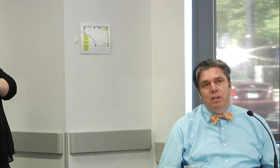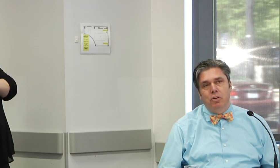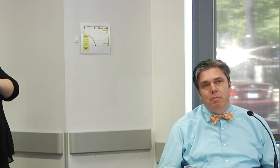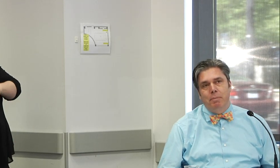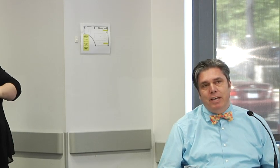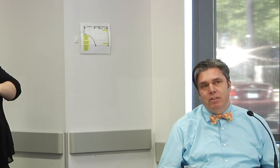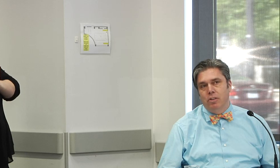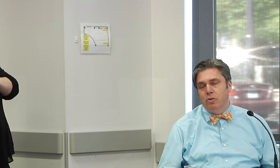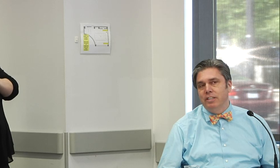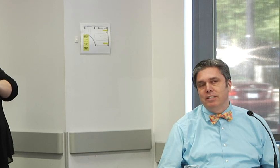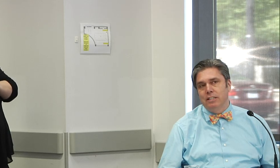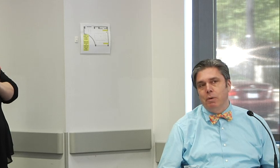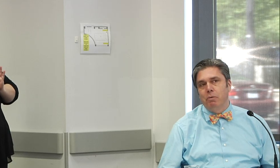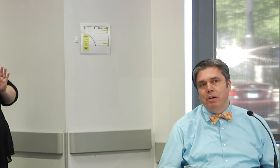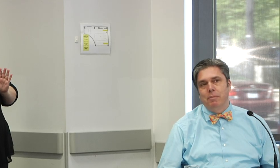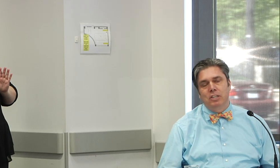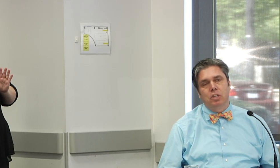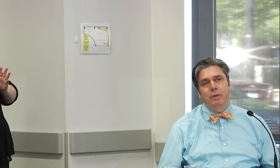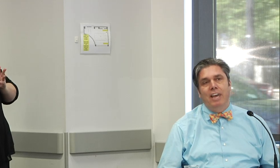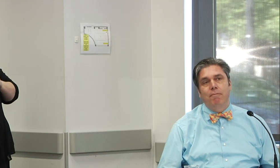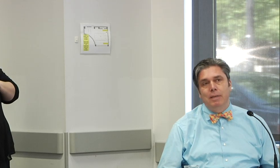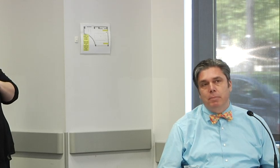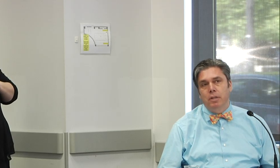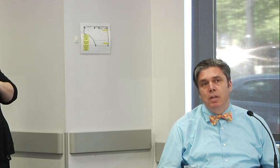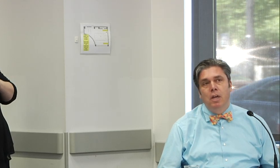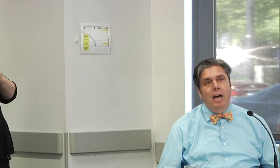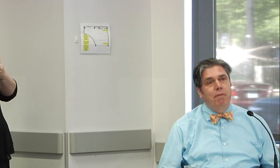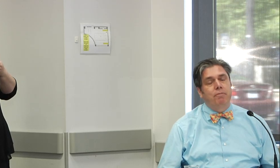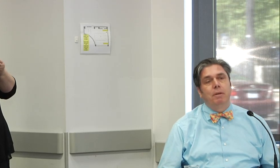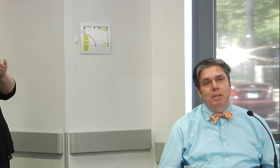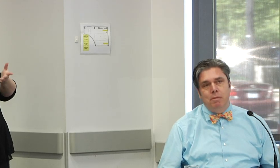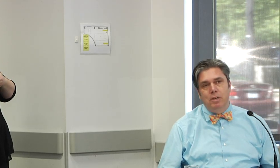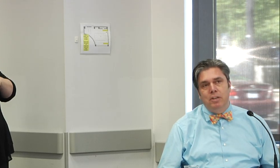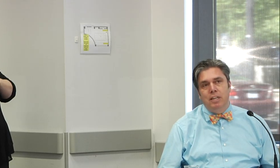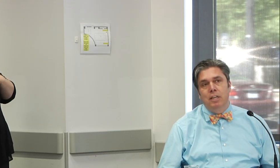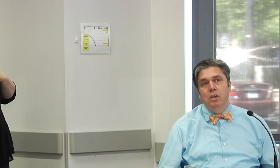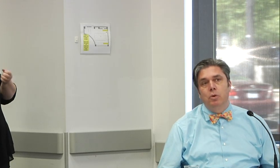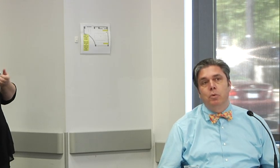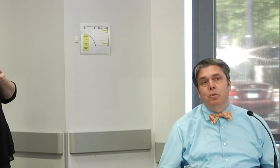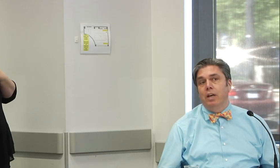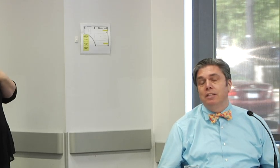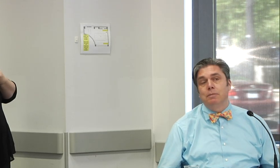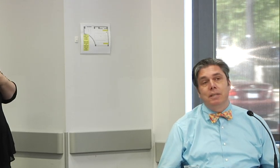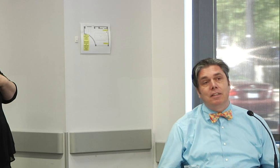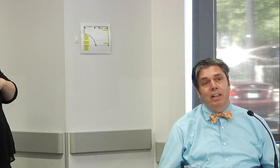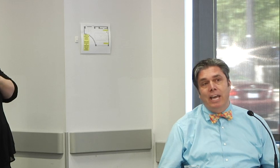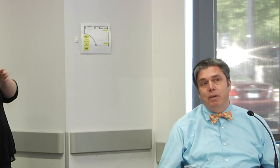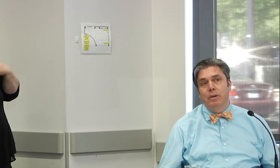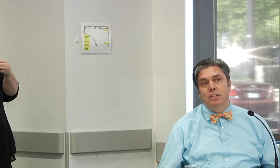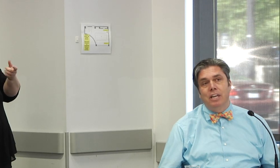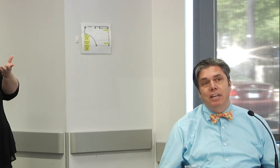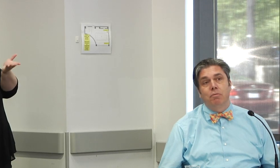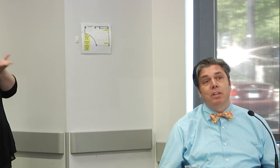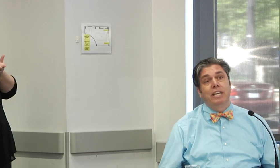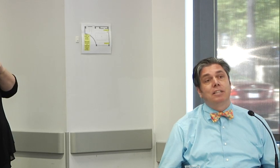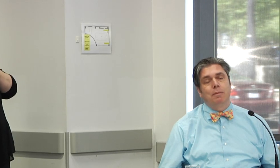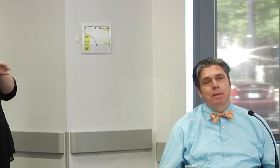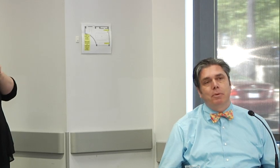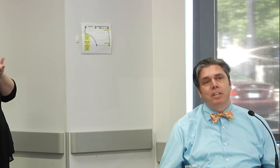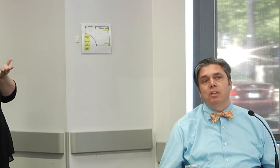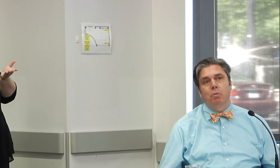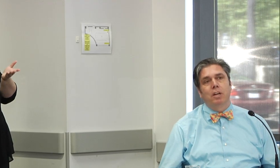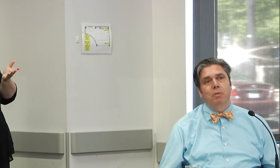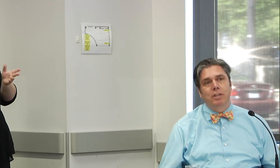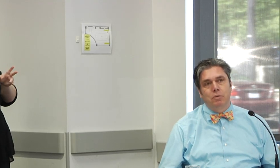local public health authorities, and that's why we want to make sure we have people from the community who can speak the language and relate to the people that